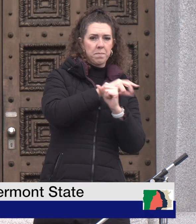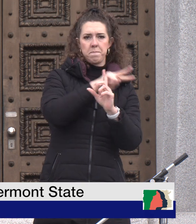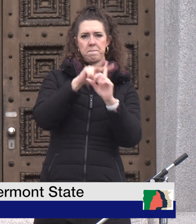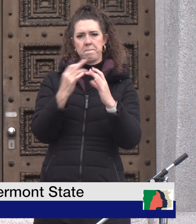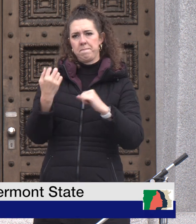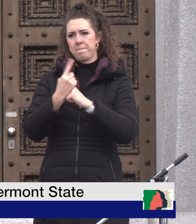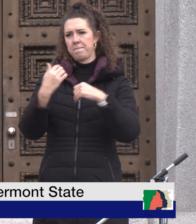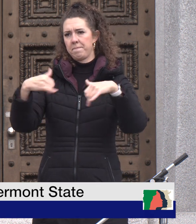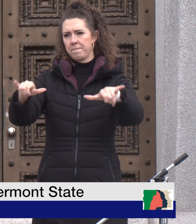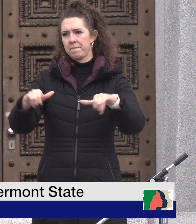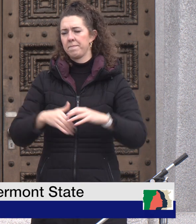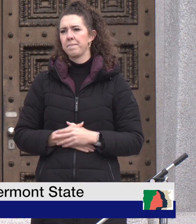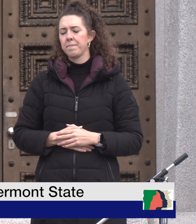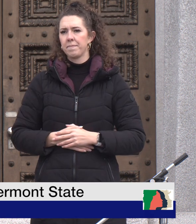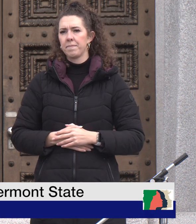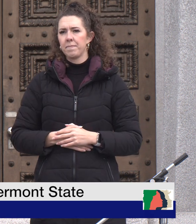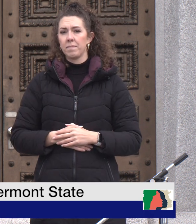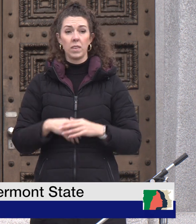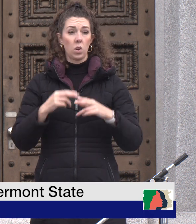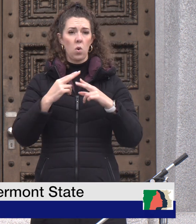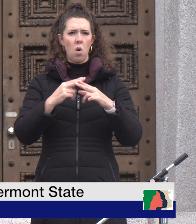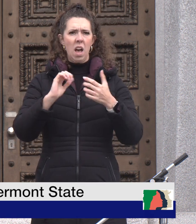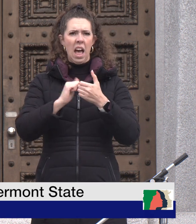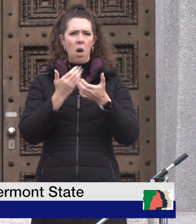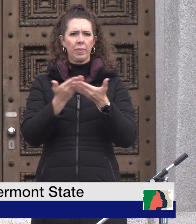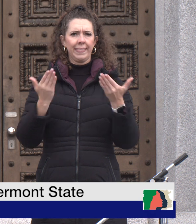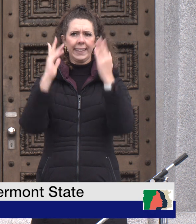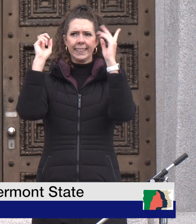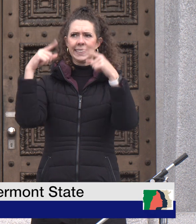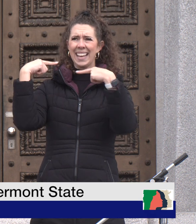The way things were up until now.